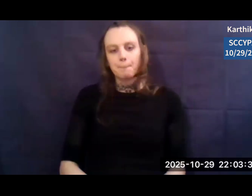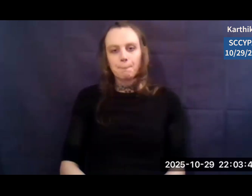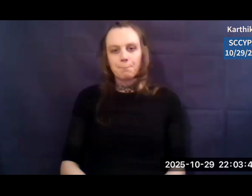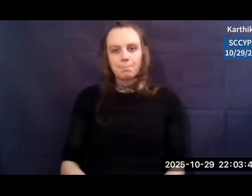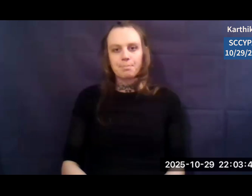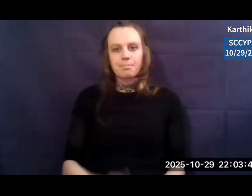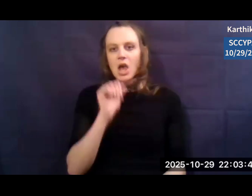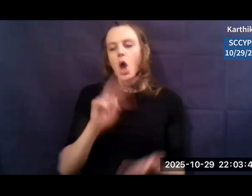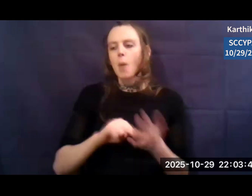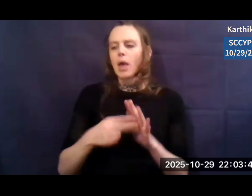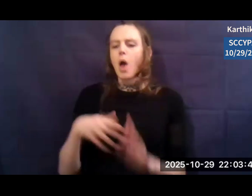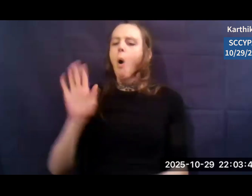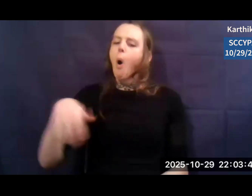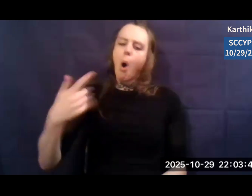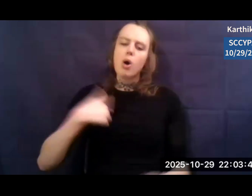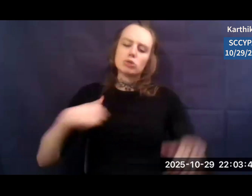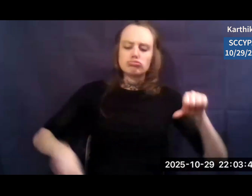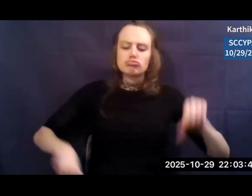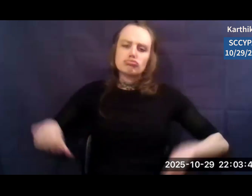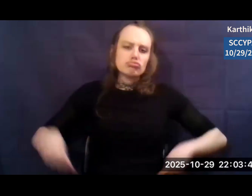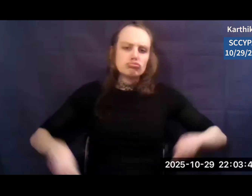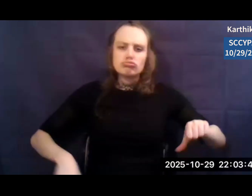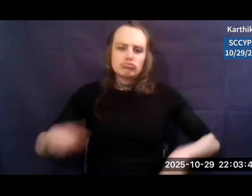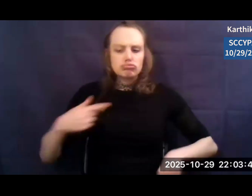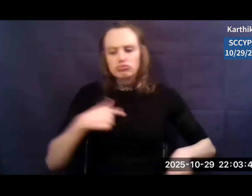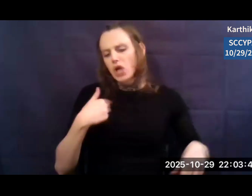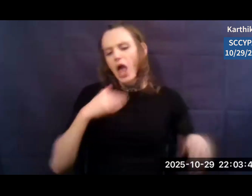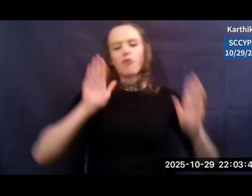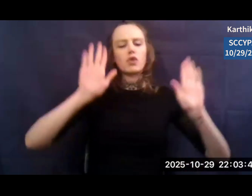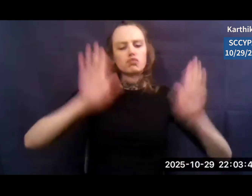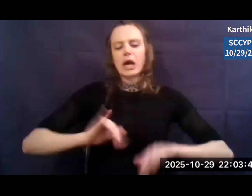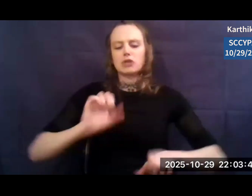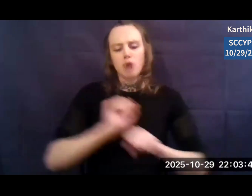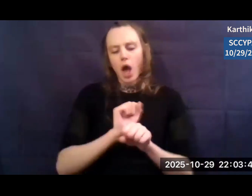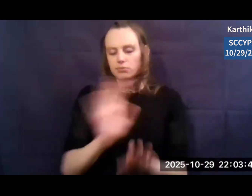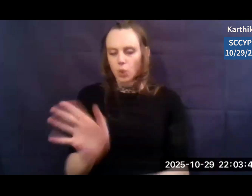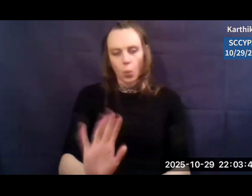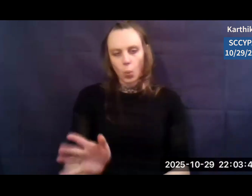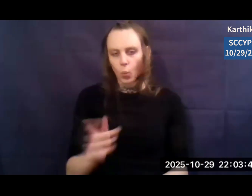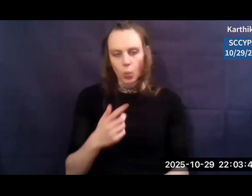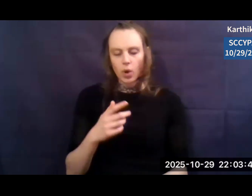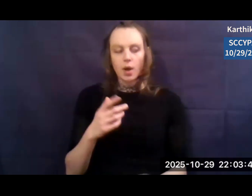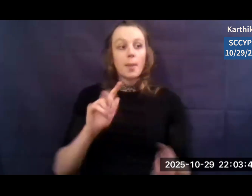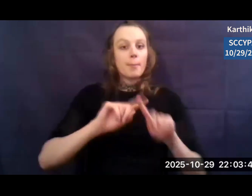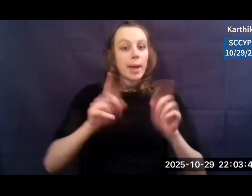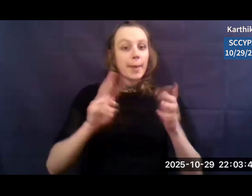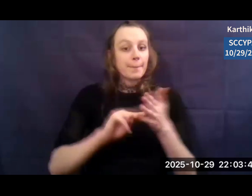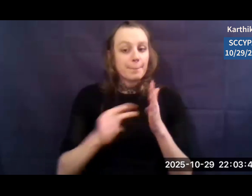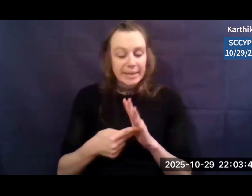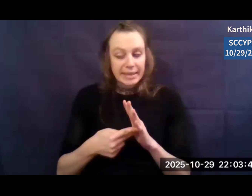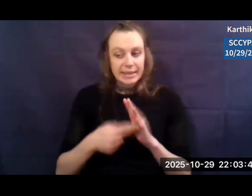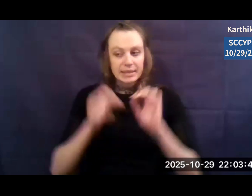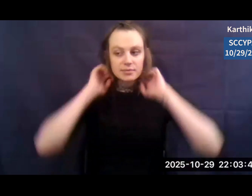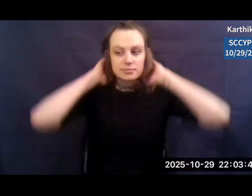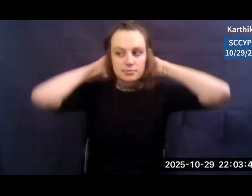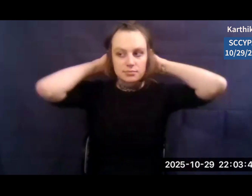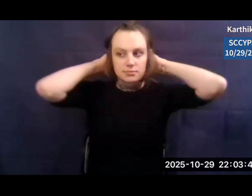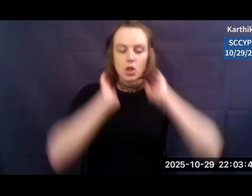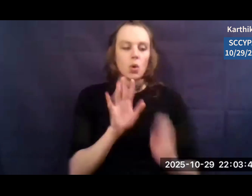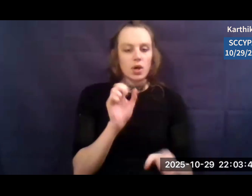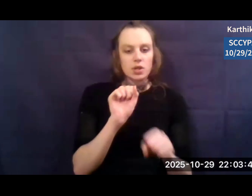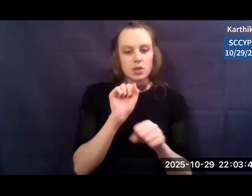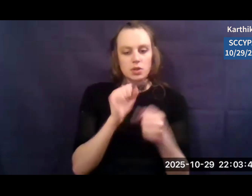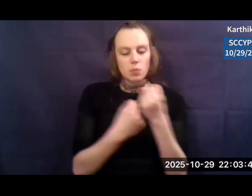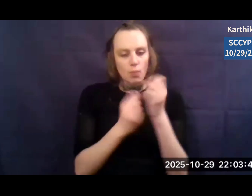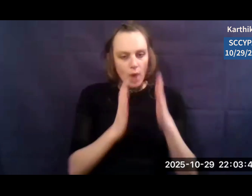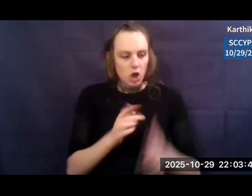flex, but that's like to like illustrate the point that like you will be in situations where it's like your sponsor can't like give you the step by step or the play